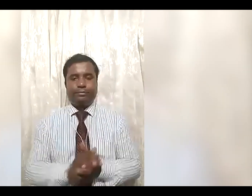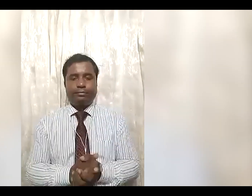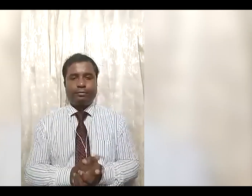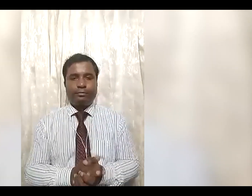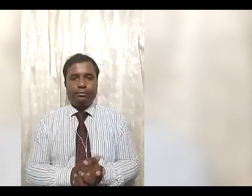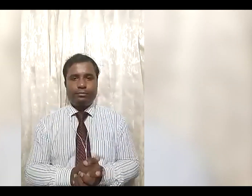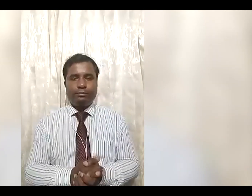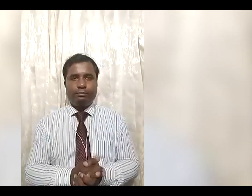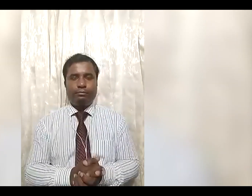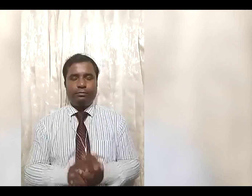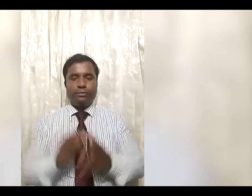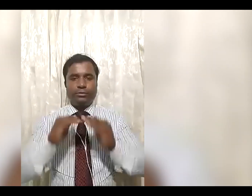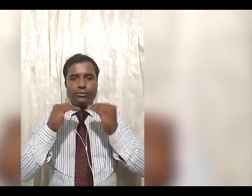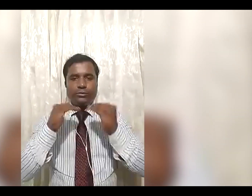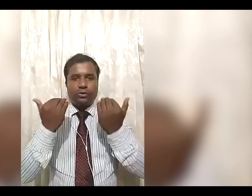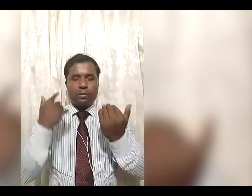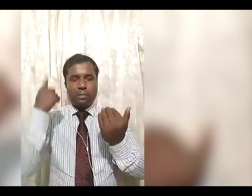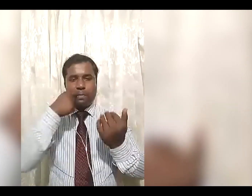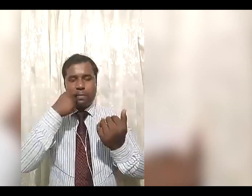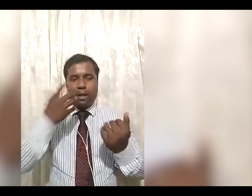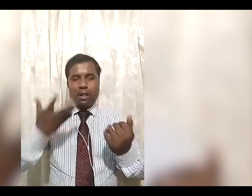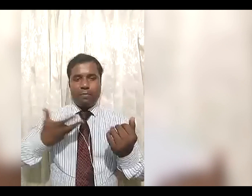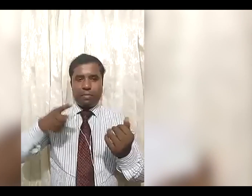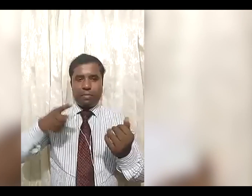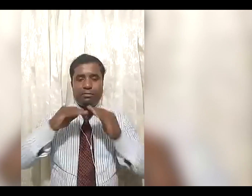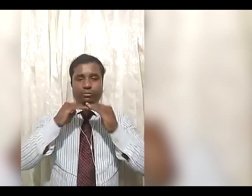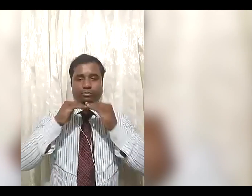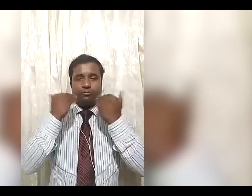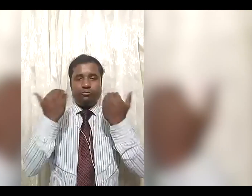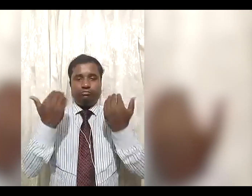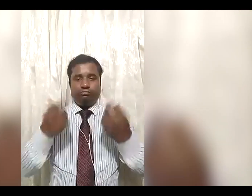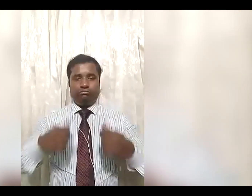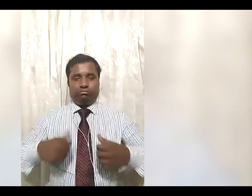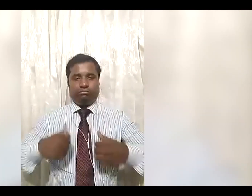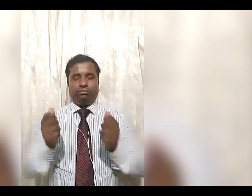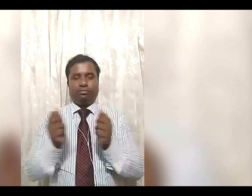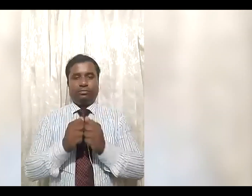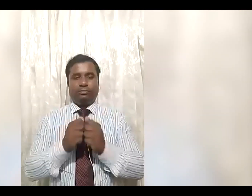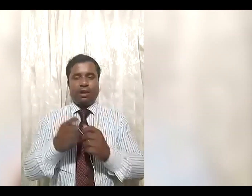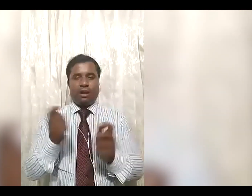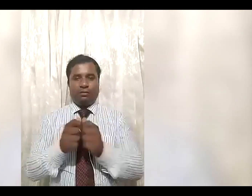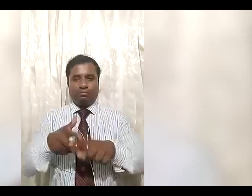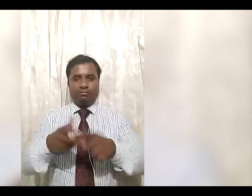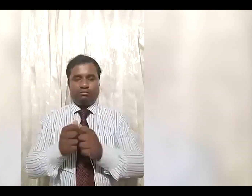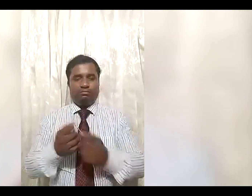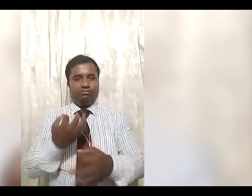young people in Bangladesh engaged in the electoral process